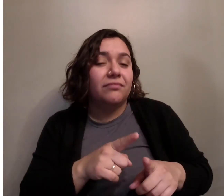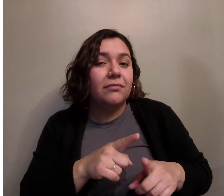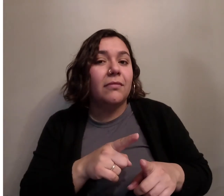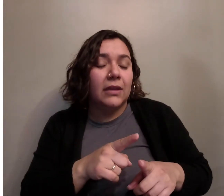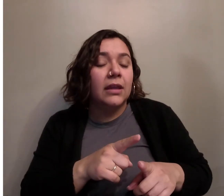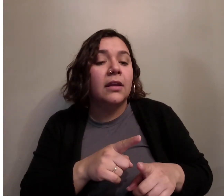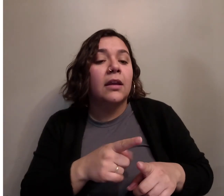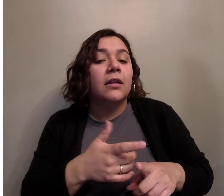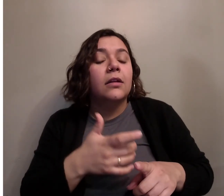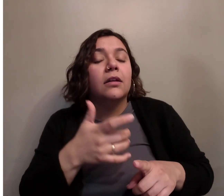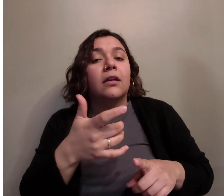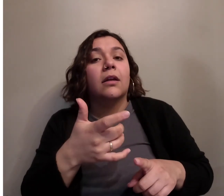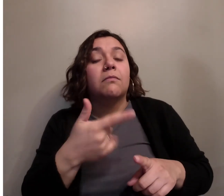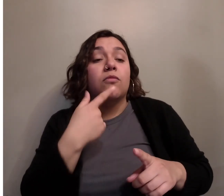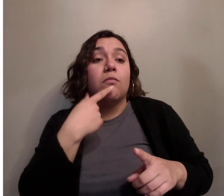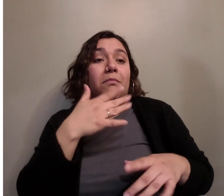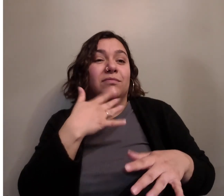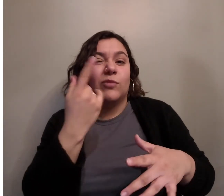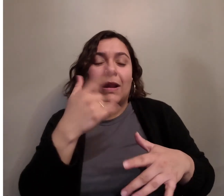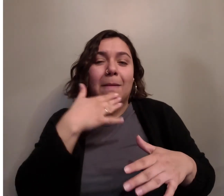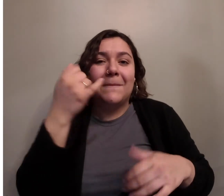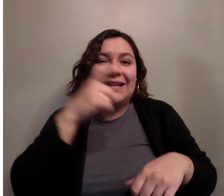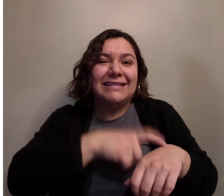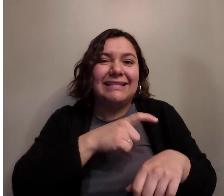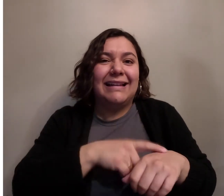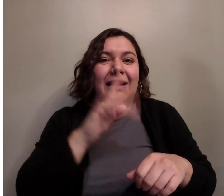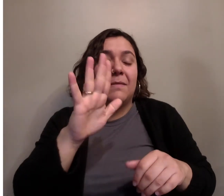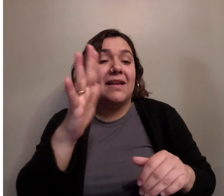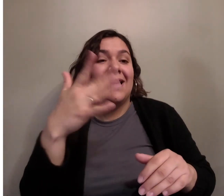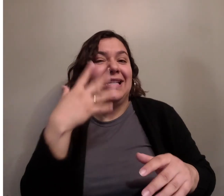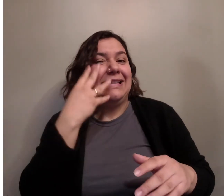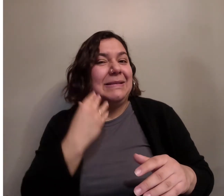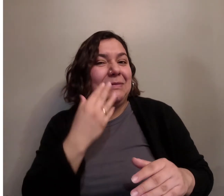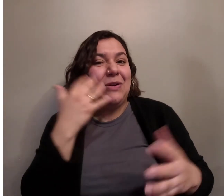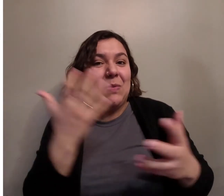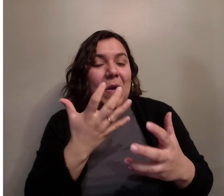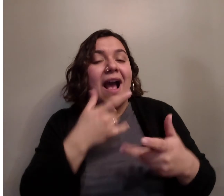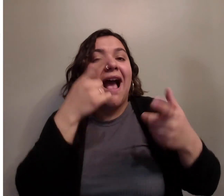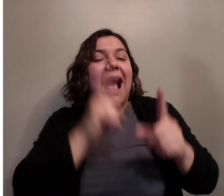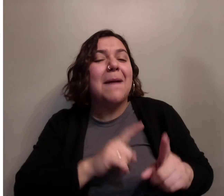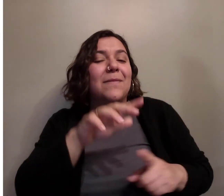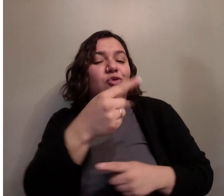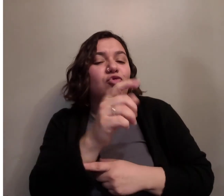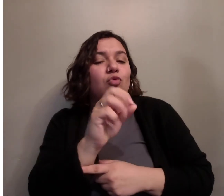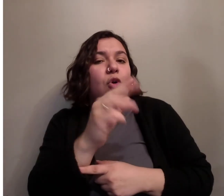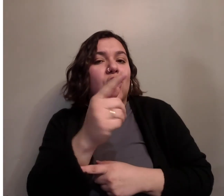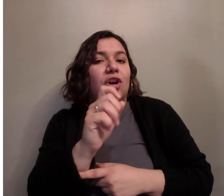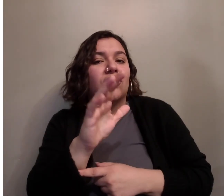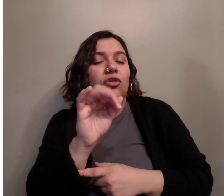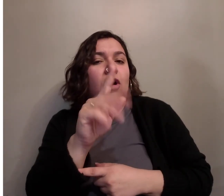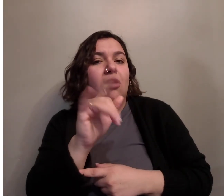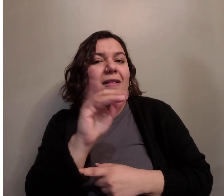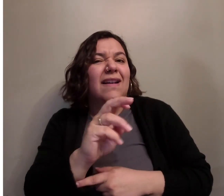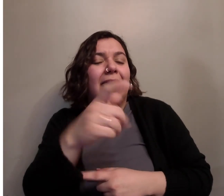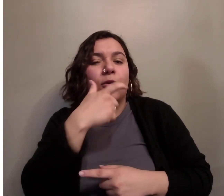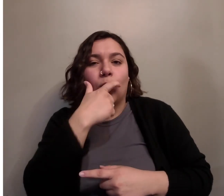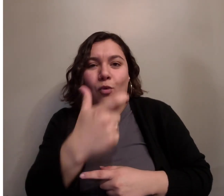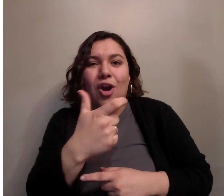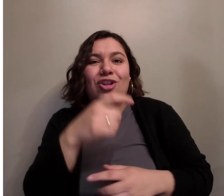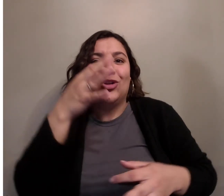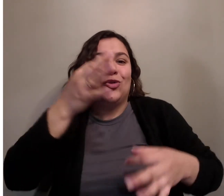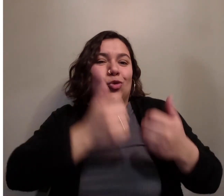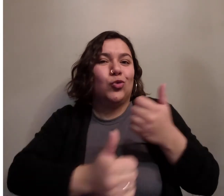the Supreme Court having to repeat the 7 words you cannot say on television. I mean, he